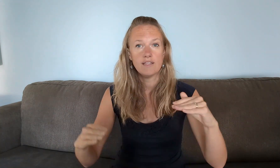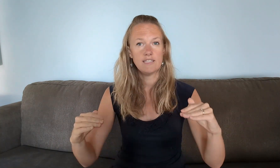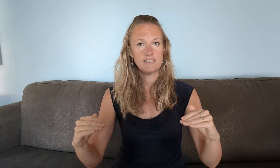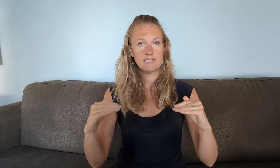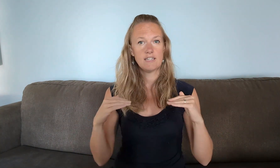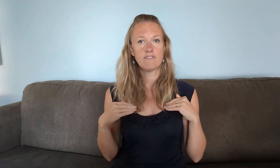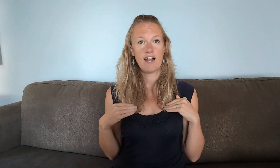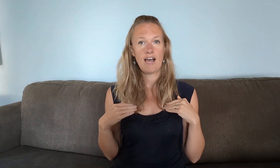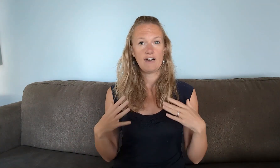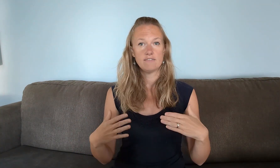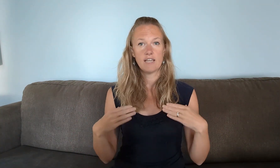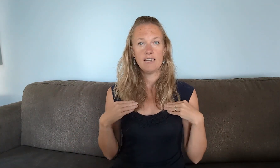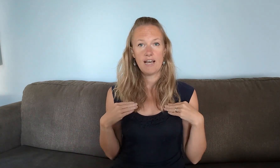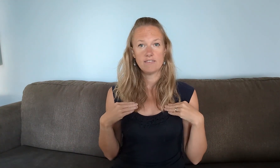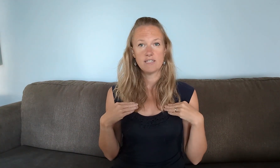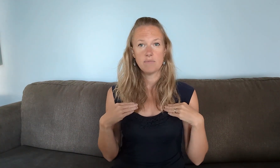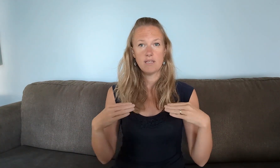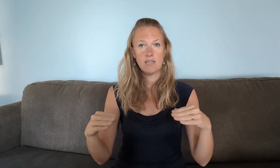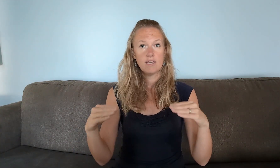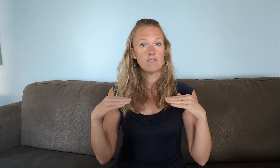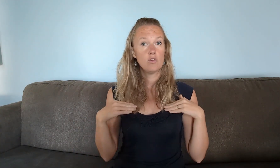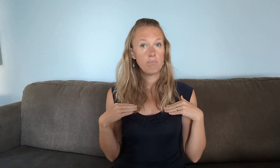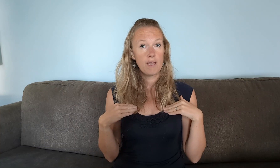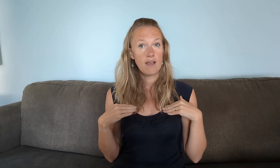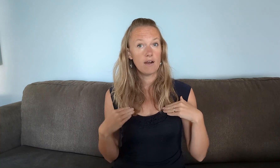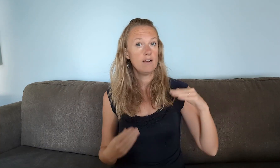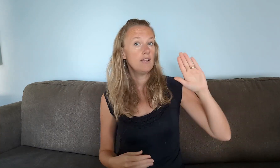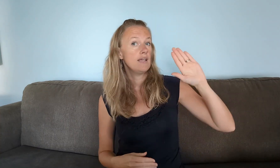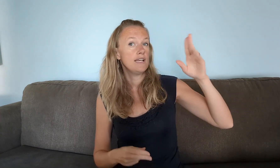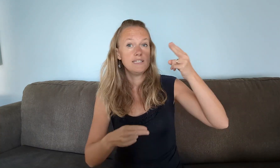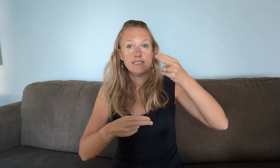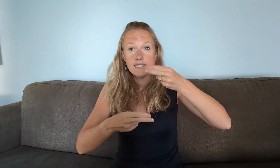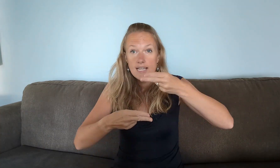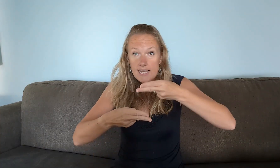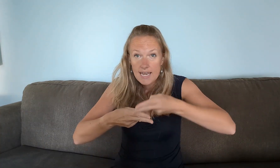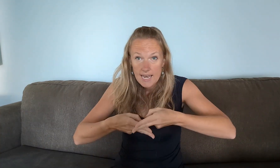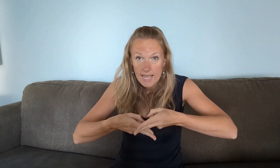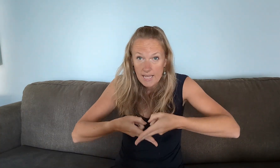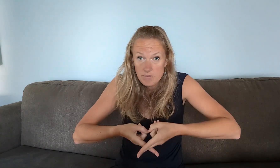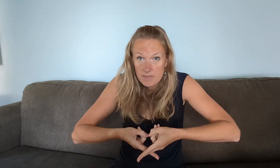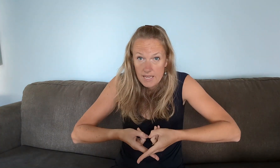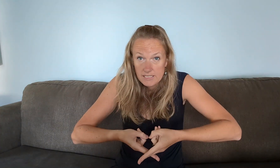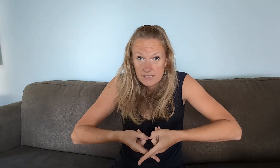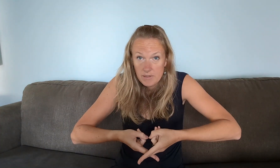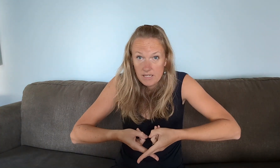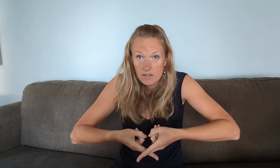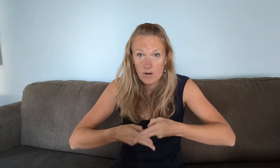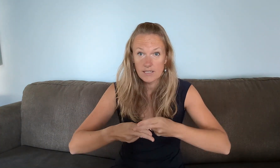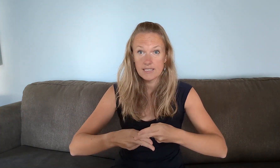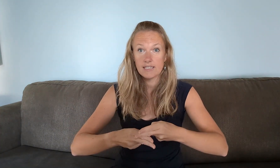then this is a sign for have, okay, to have something. If you bear his name, the H is making a cross like